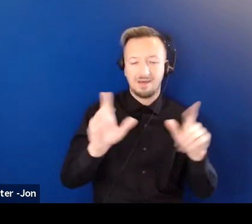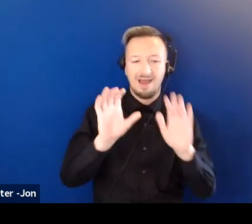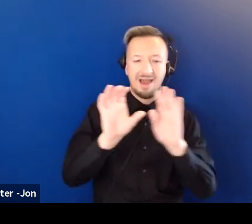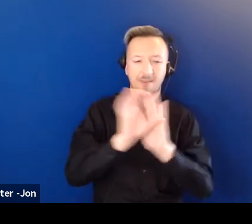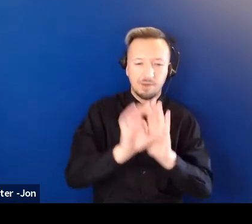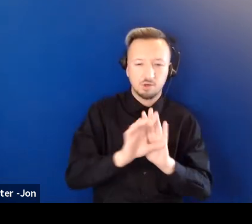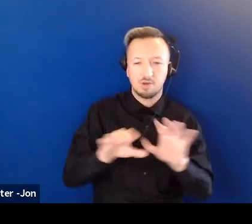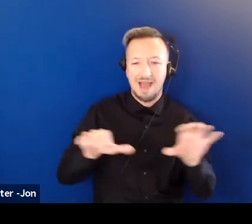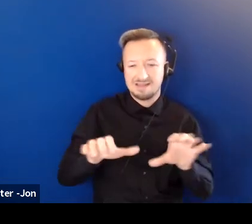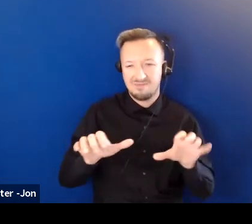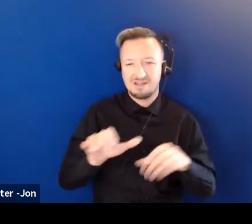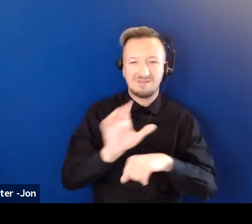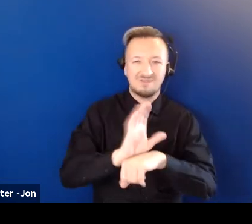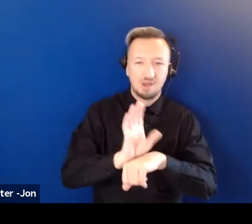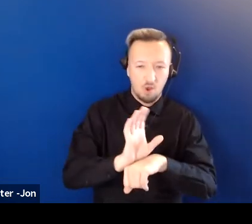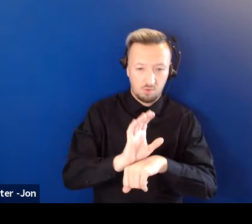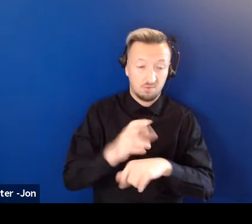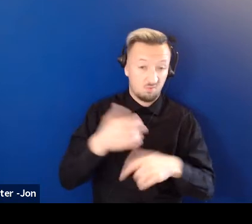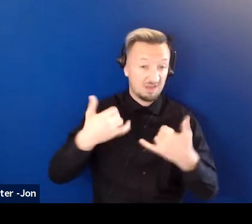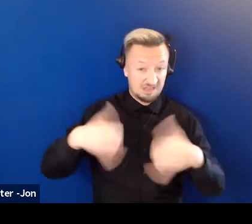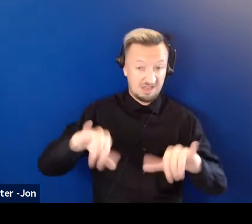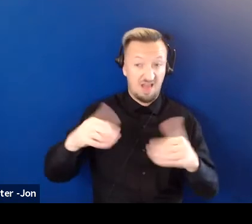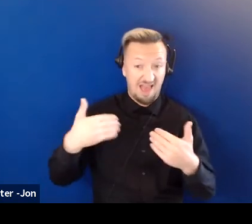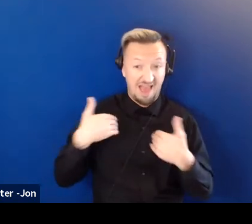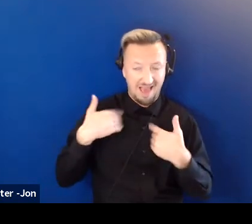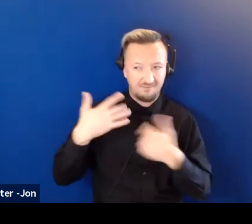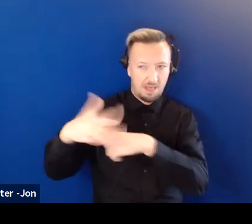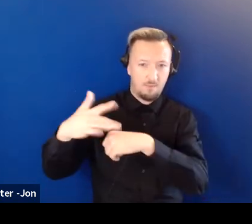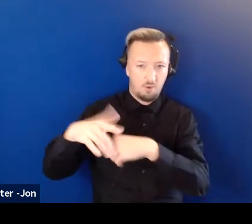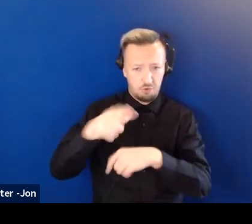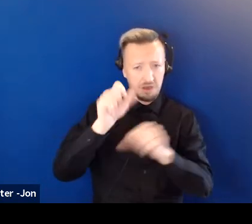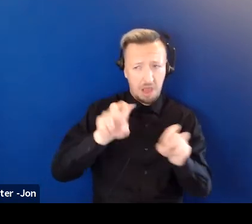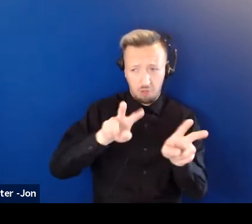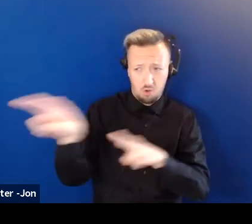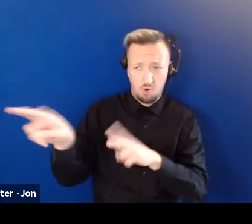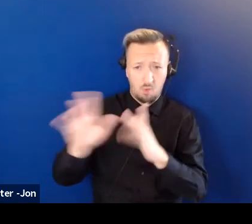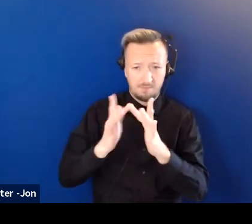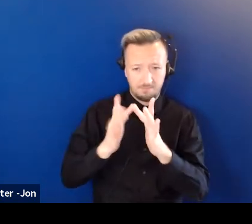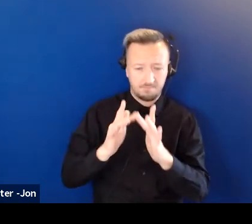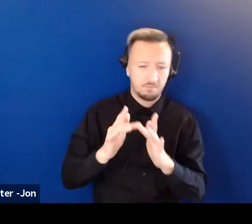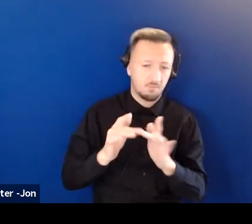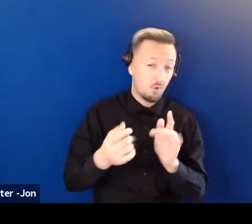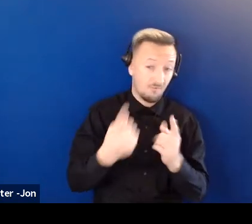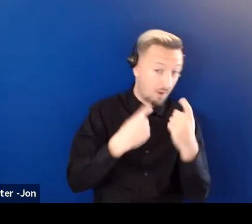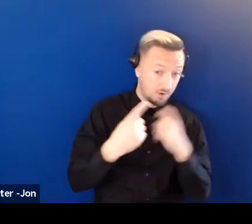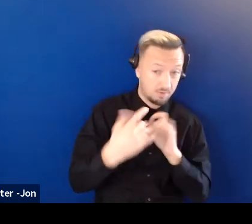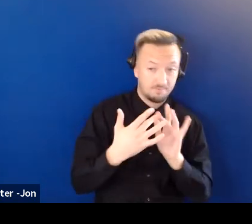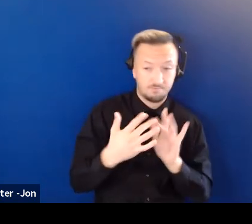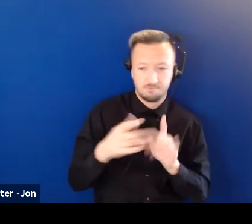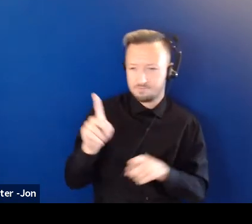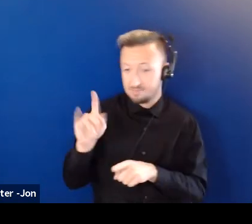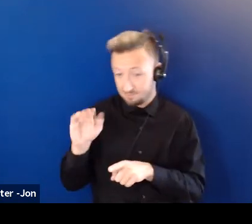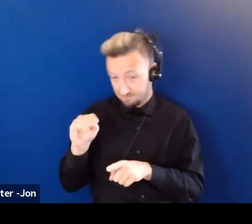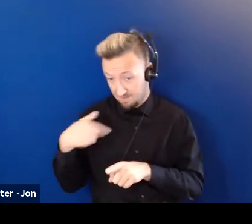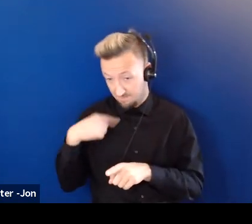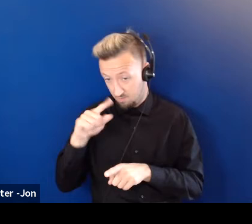similar. So all of that's still up and available if you want to check it out or have questions for me about it. Kim, was there a